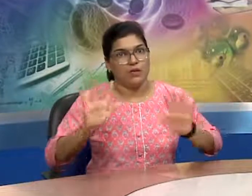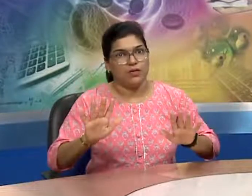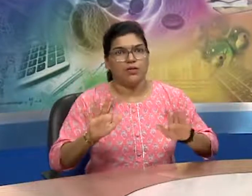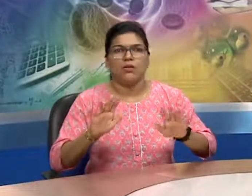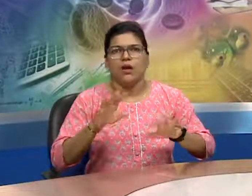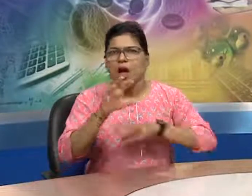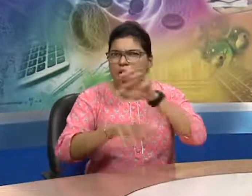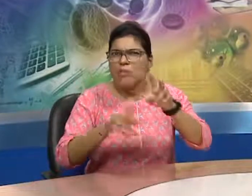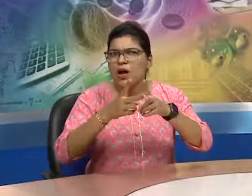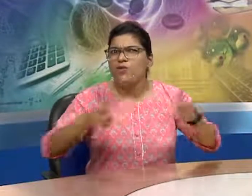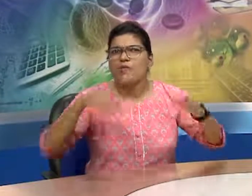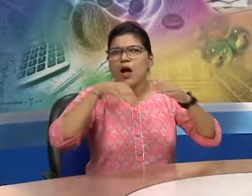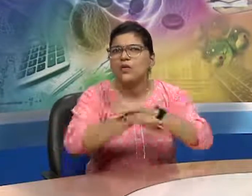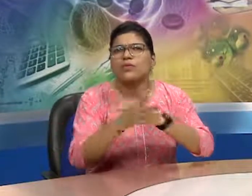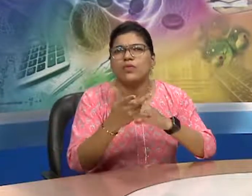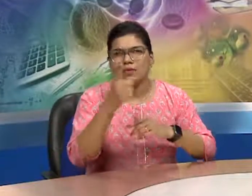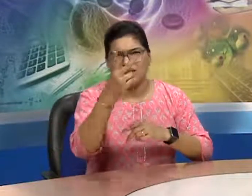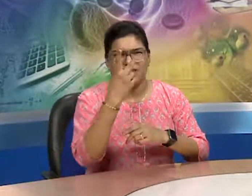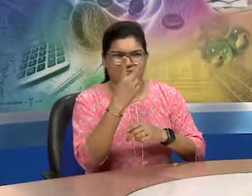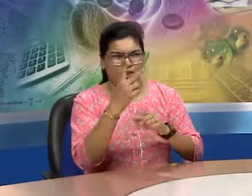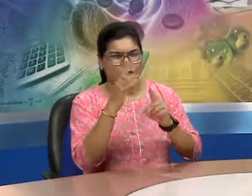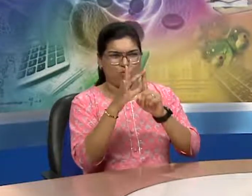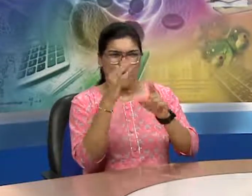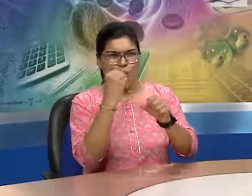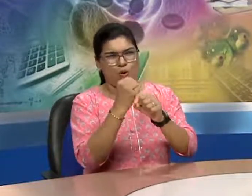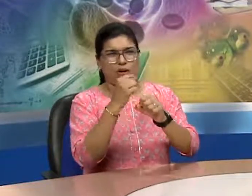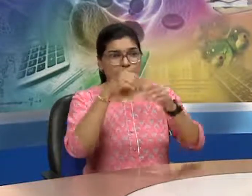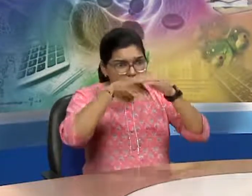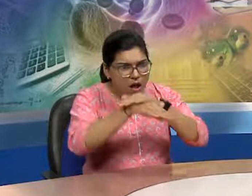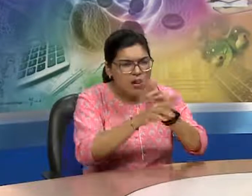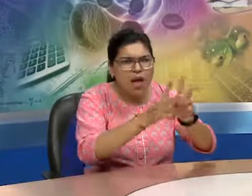Here we talk about the variations in animals.